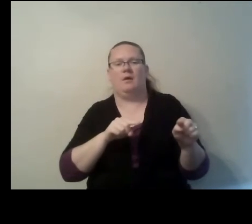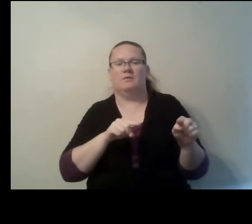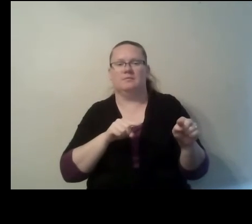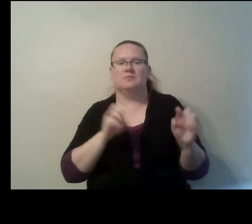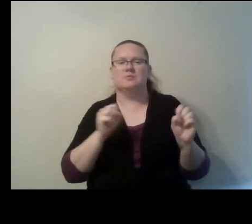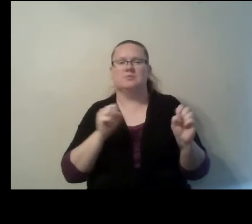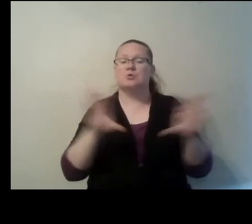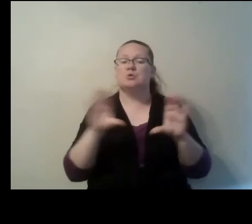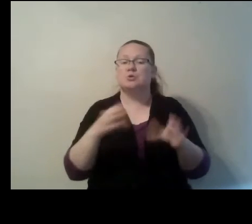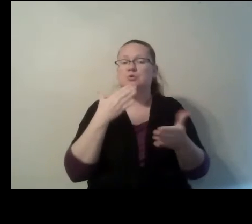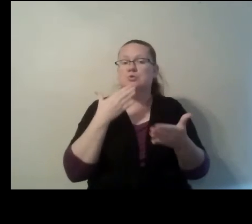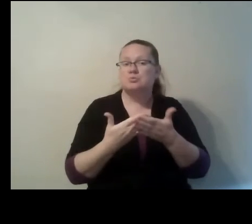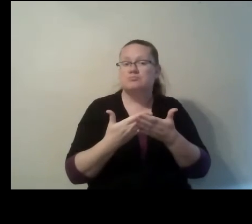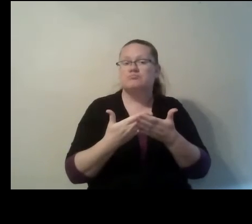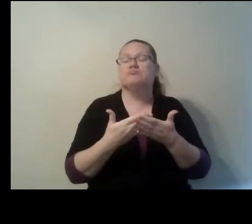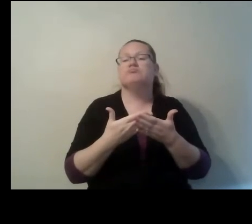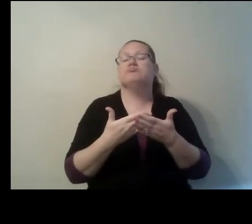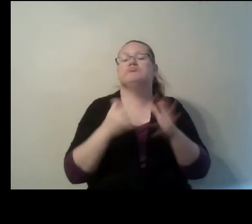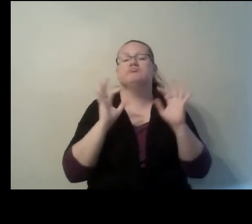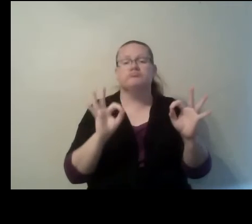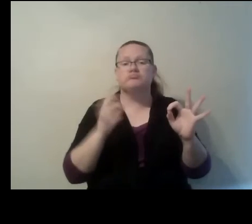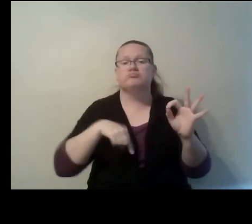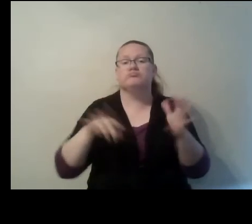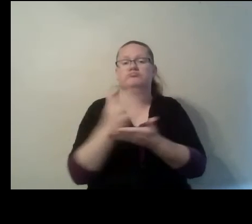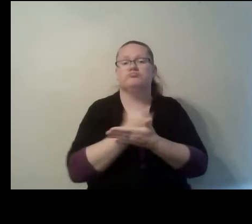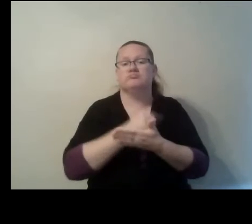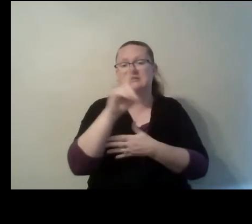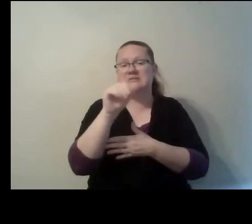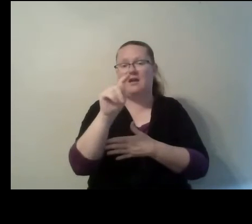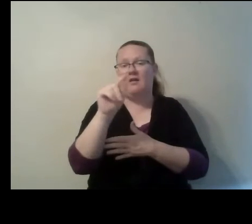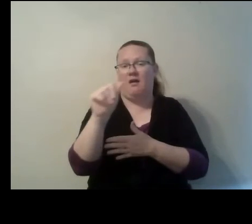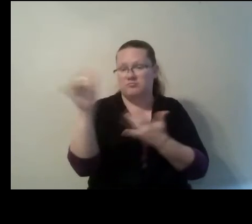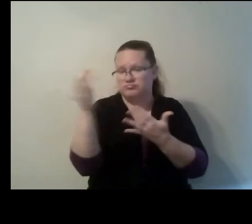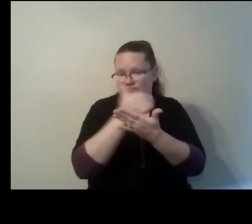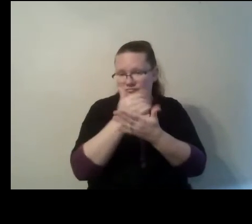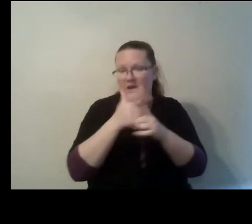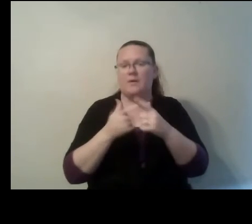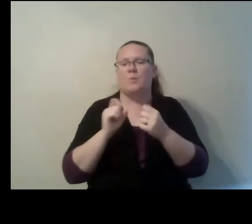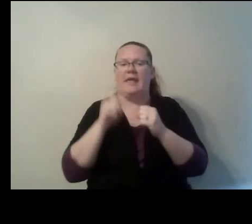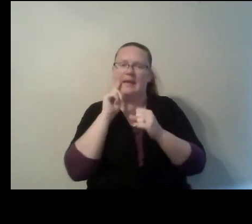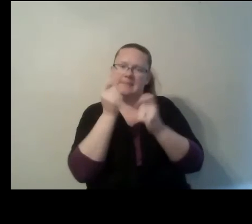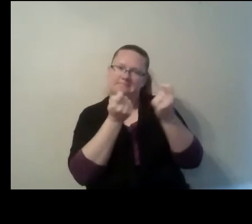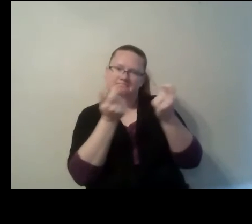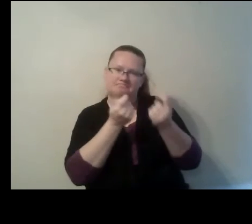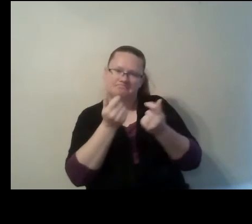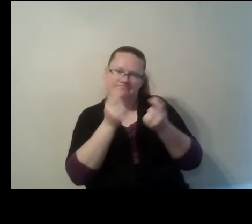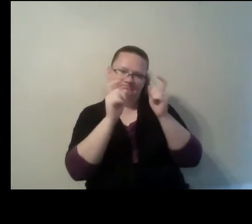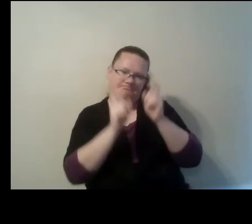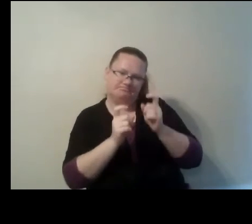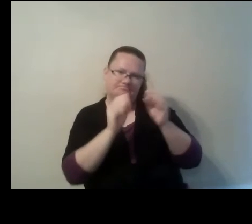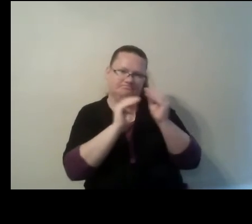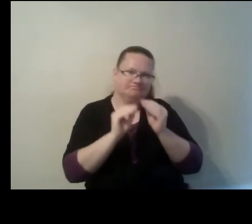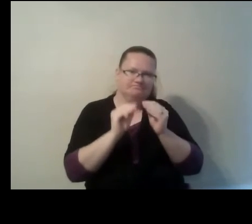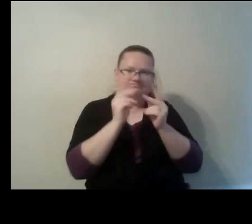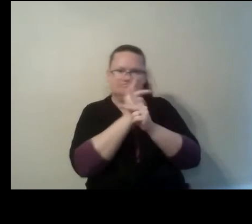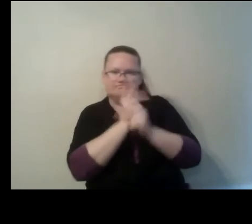this now. We're getting this data. We'll be able then to tease a lot of things out of that as we're sitting to